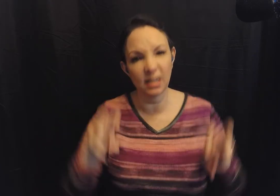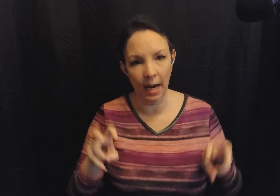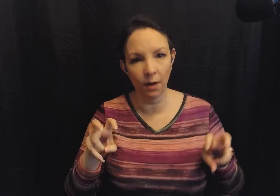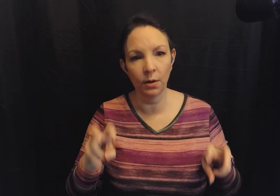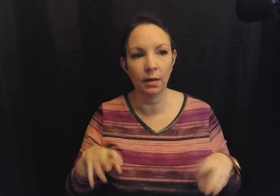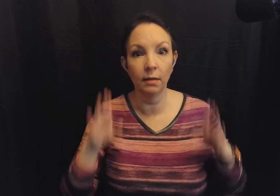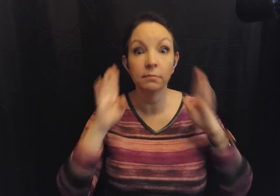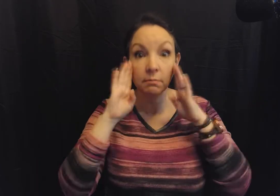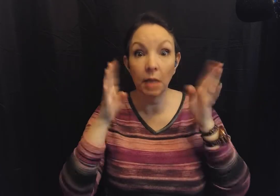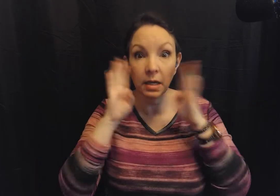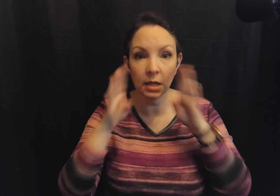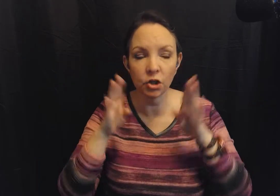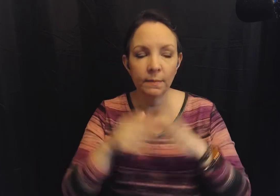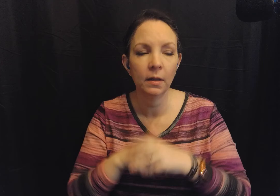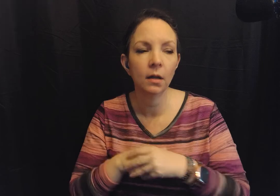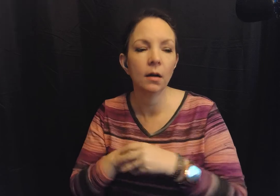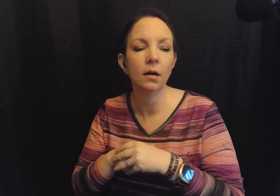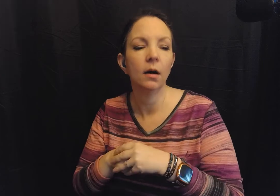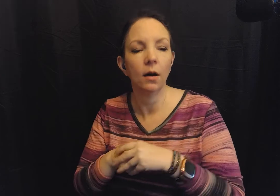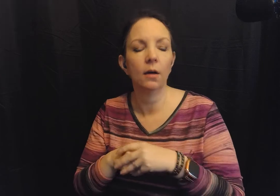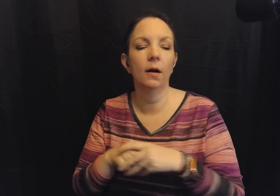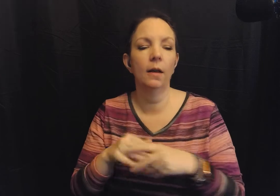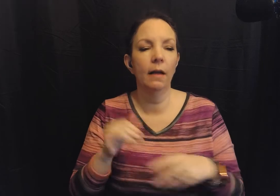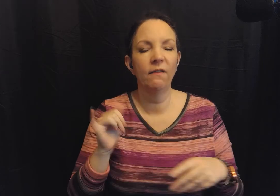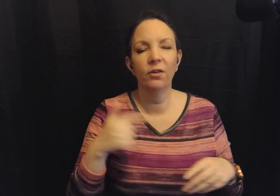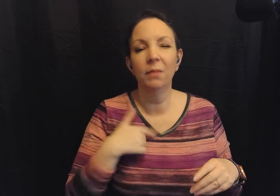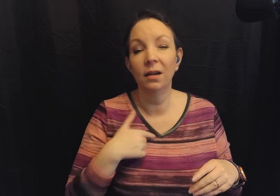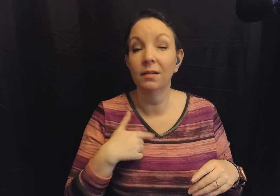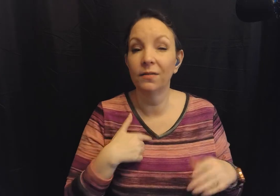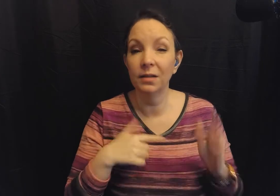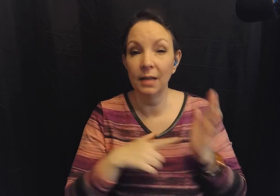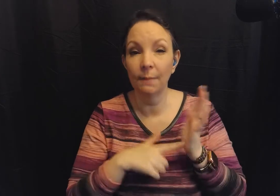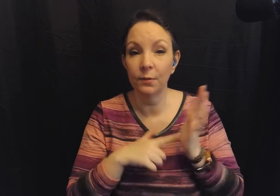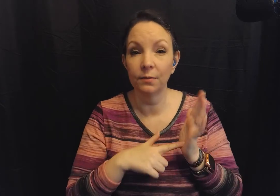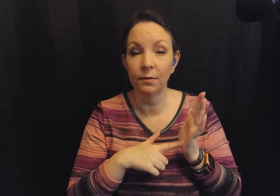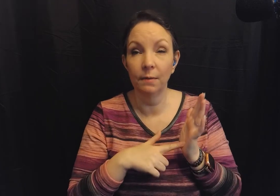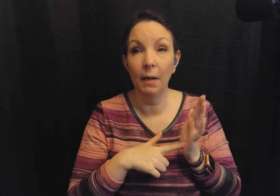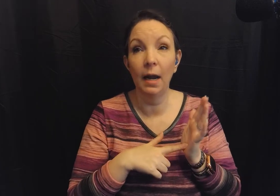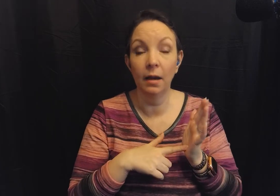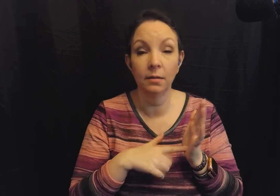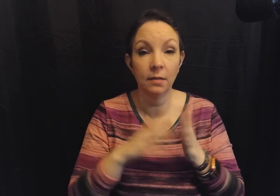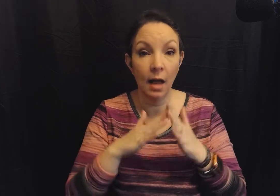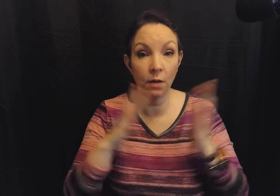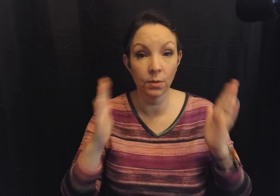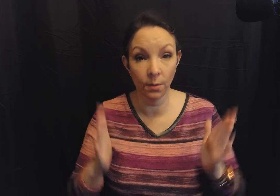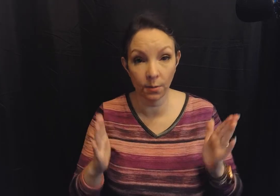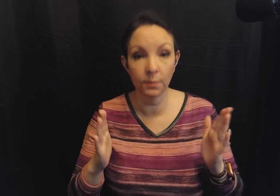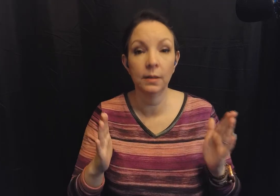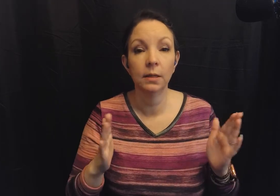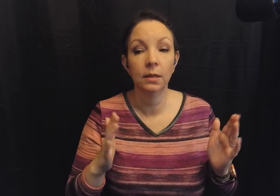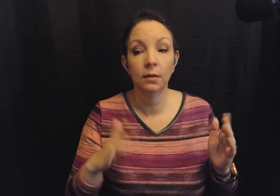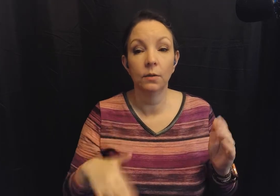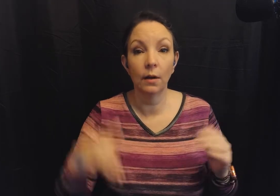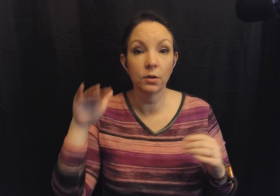down and they pay attention. Or like for me, for example, in my household, when I was growing